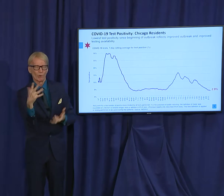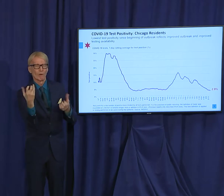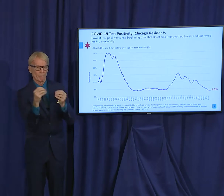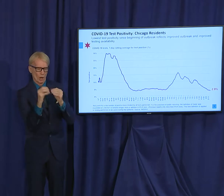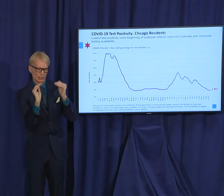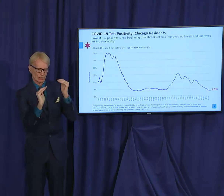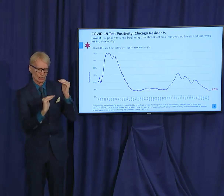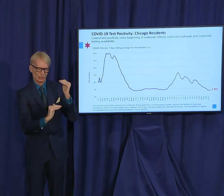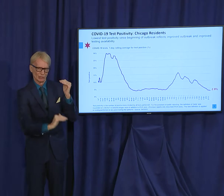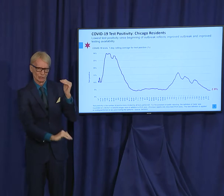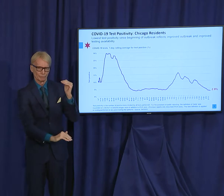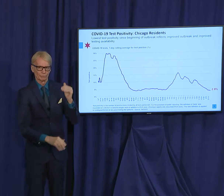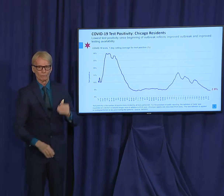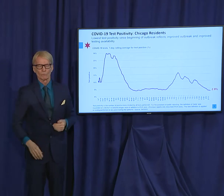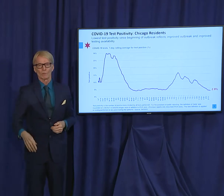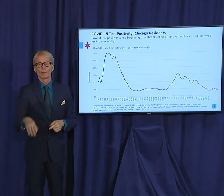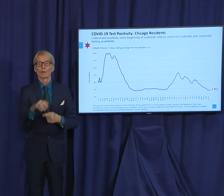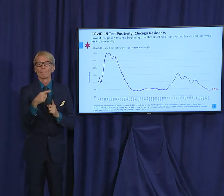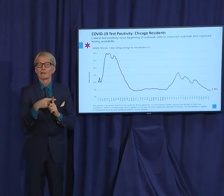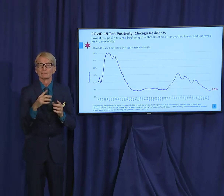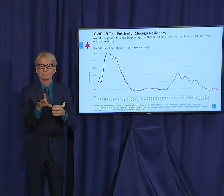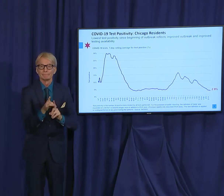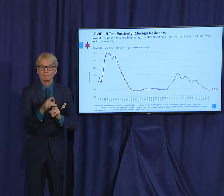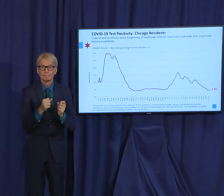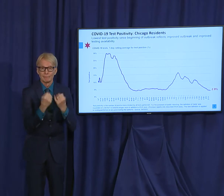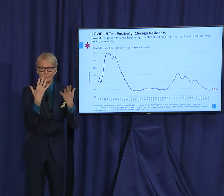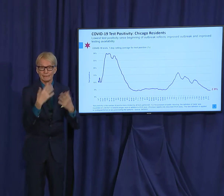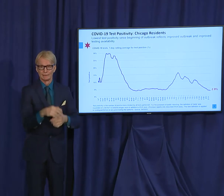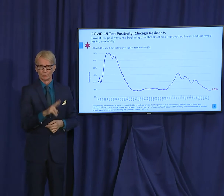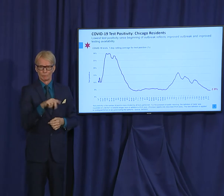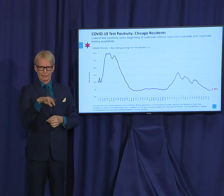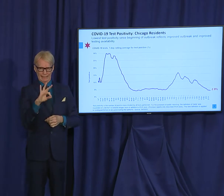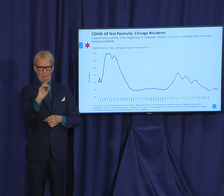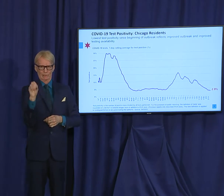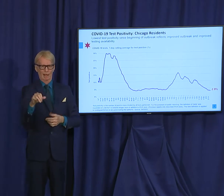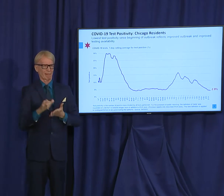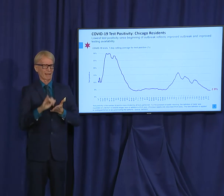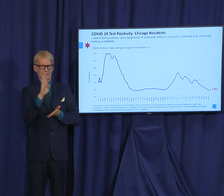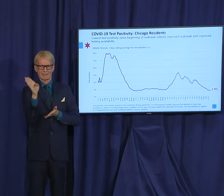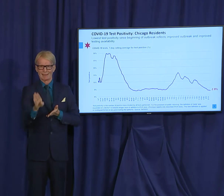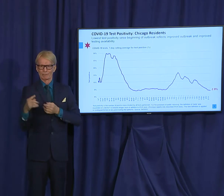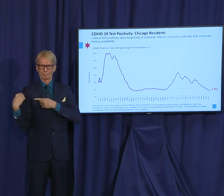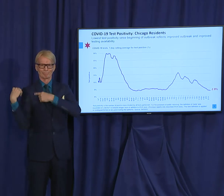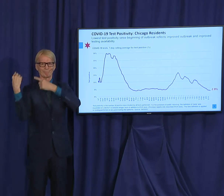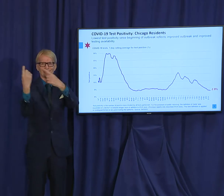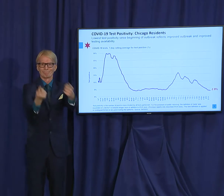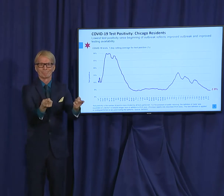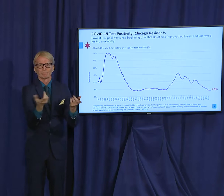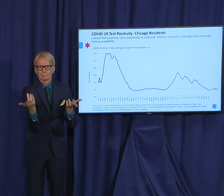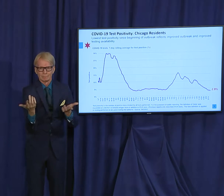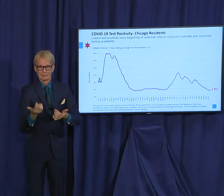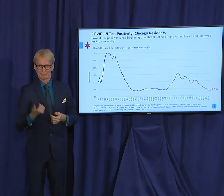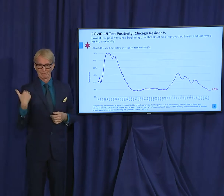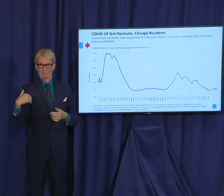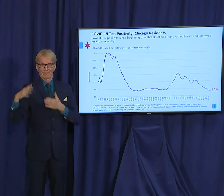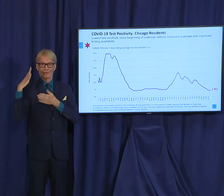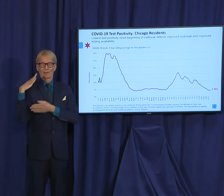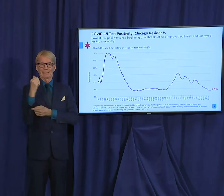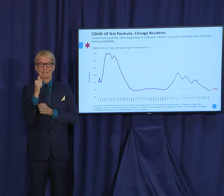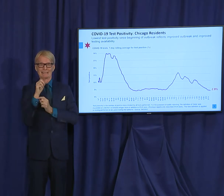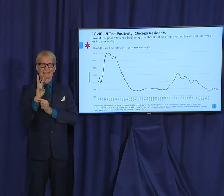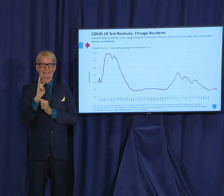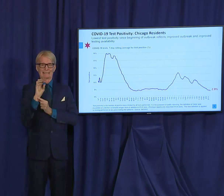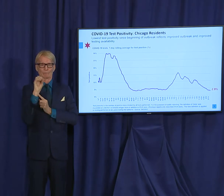We look at positivity, 2.9%. That is by far the lowest that we've had since we started. We were at 16% at the peak